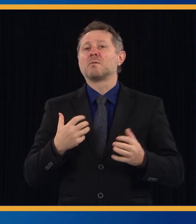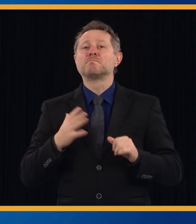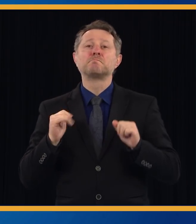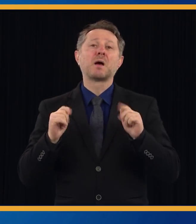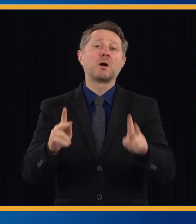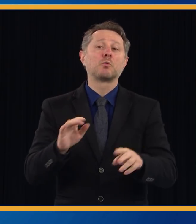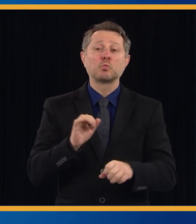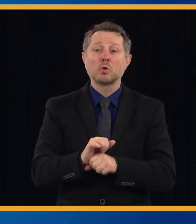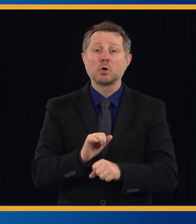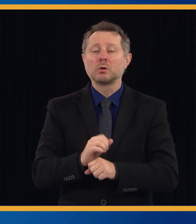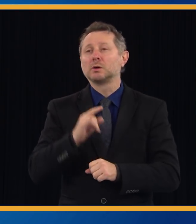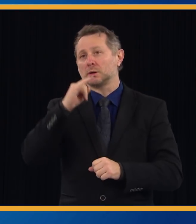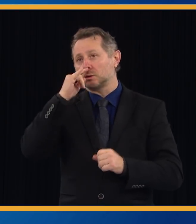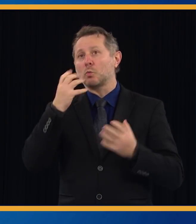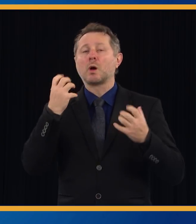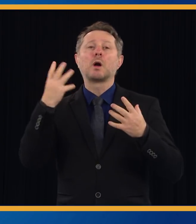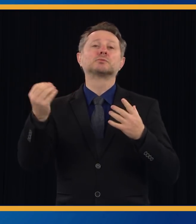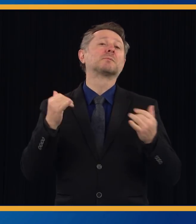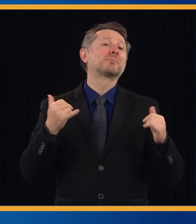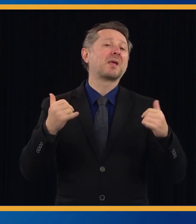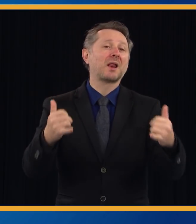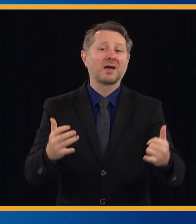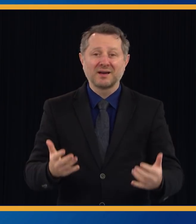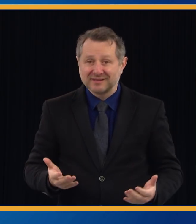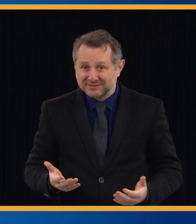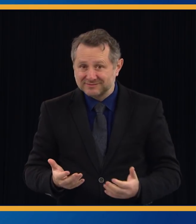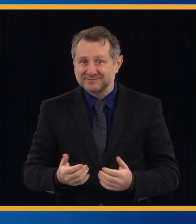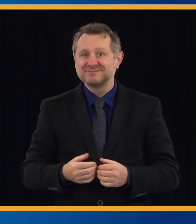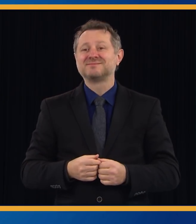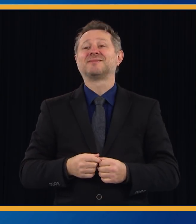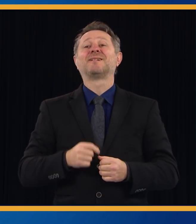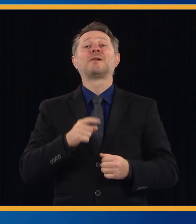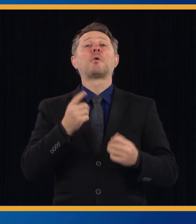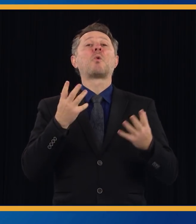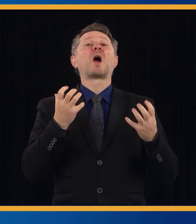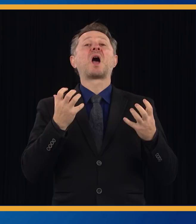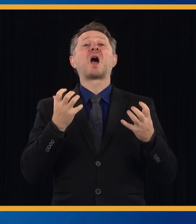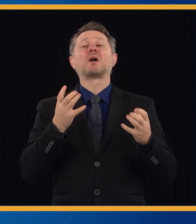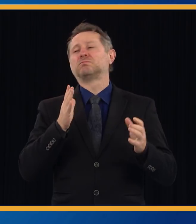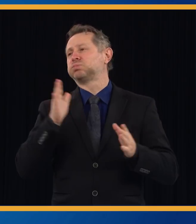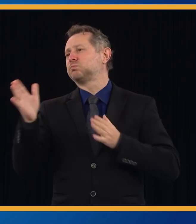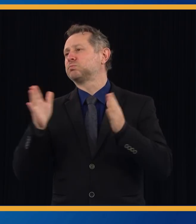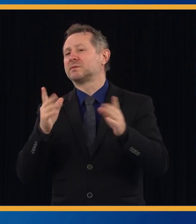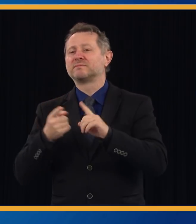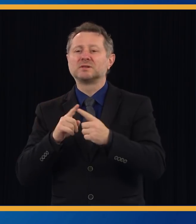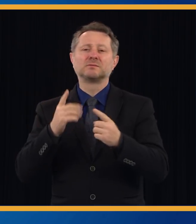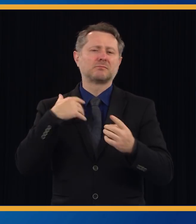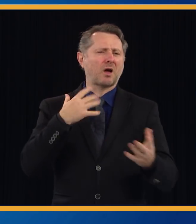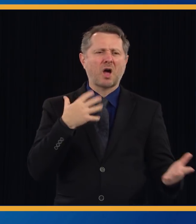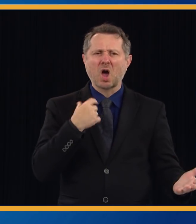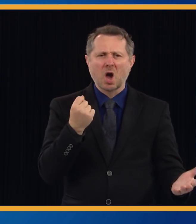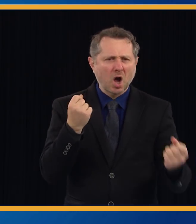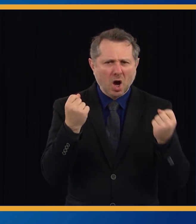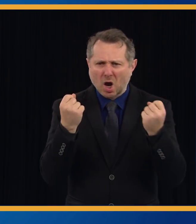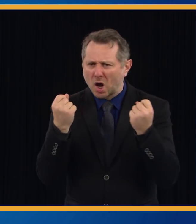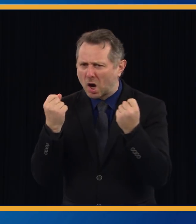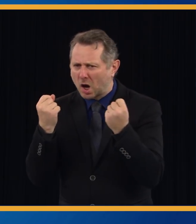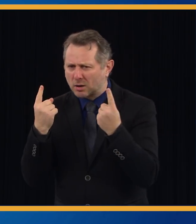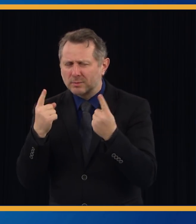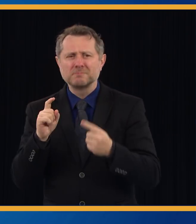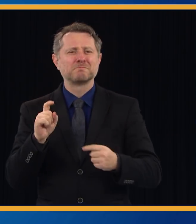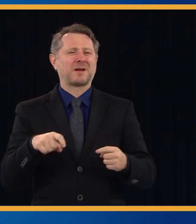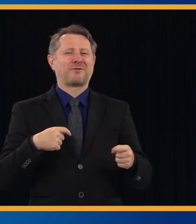of the house. I need to do something. I understand. We have to do it